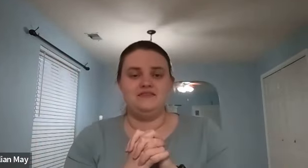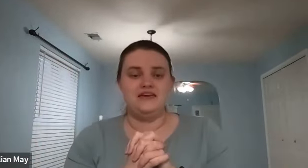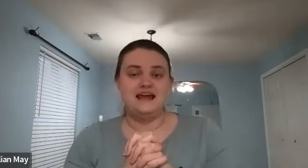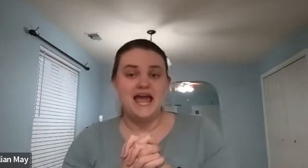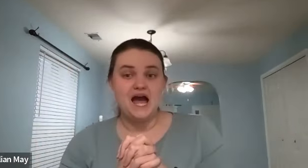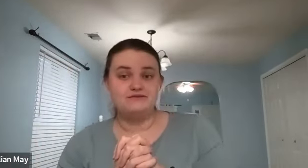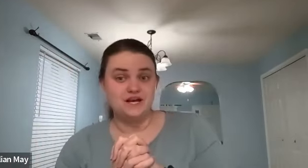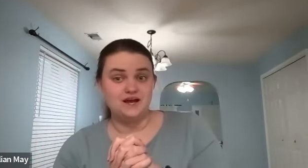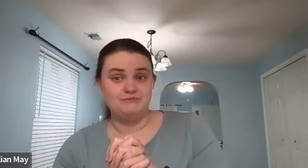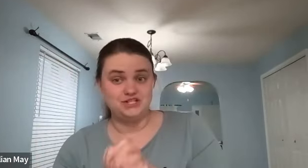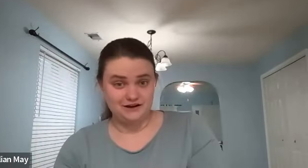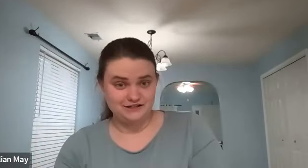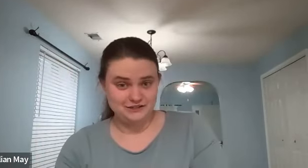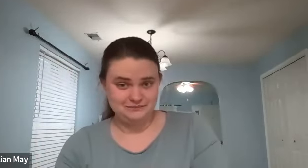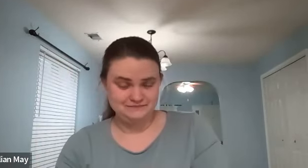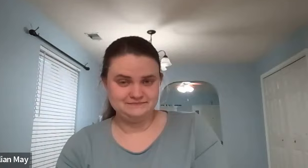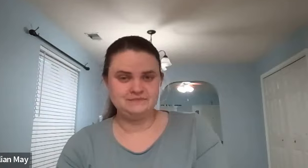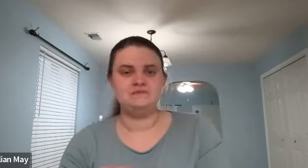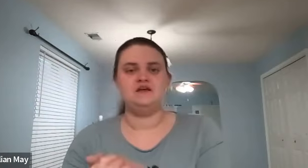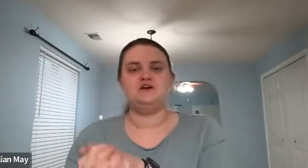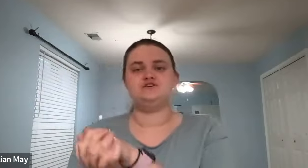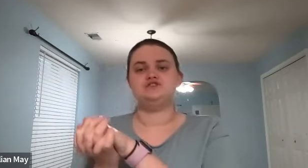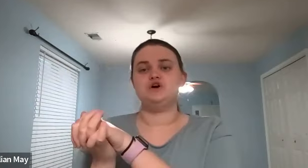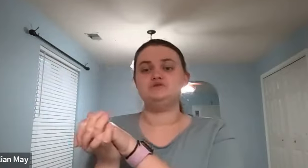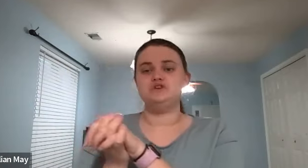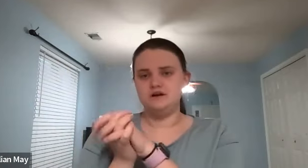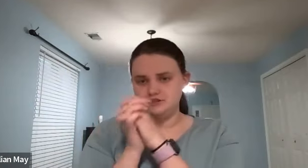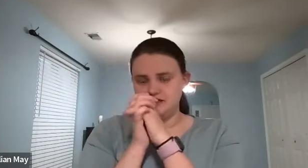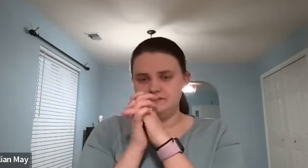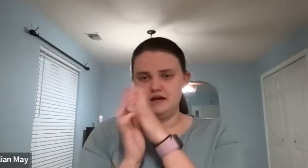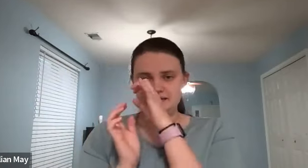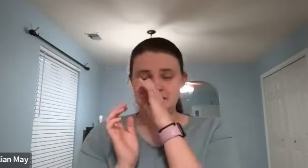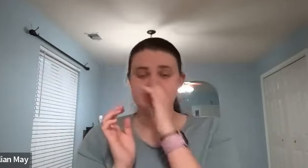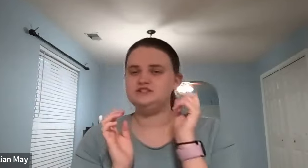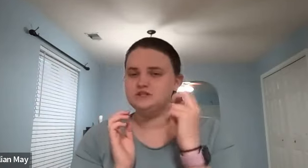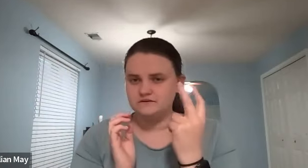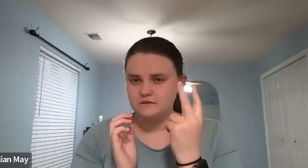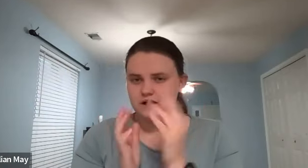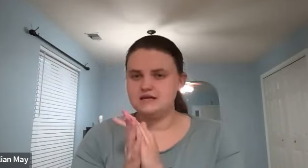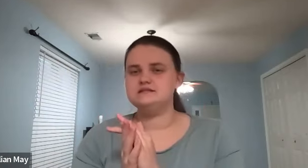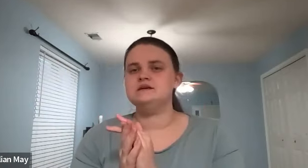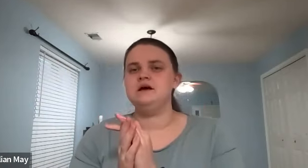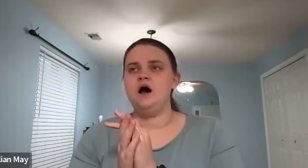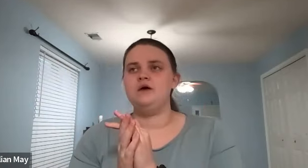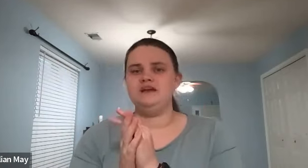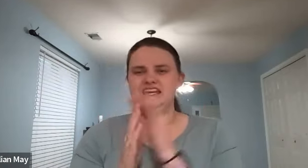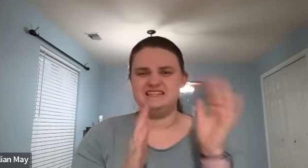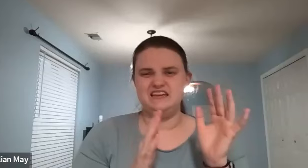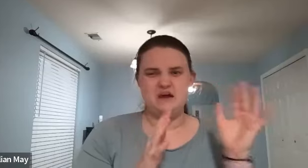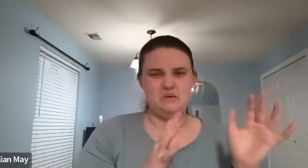Then I have doctor. So doctor can be kind of signed two different ways. Like it's again that one where